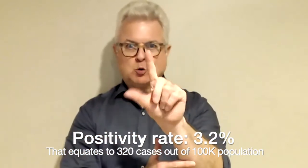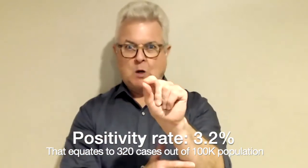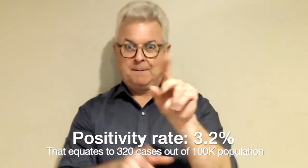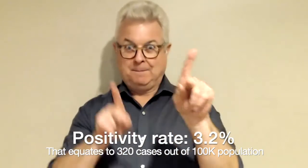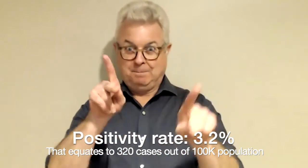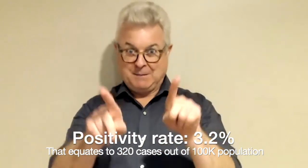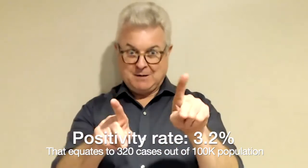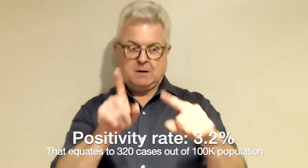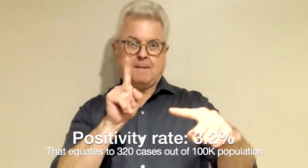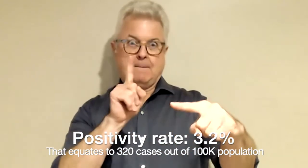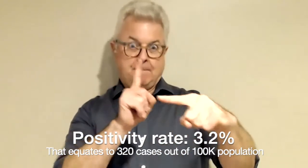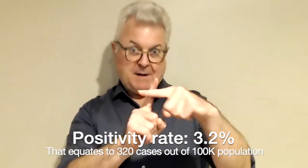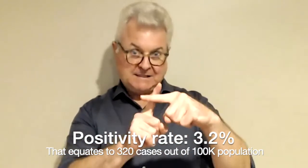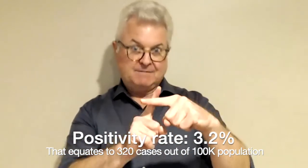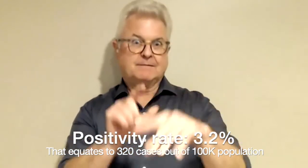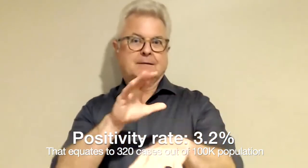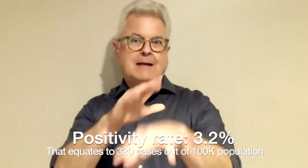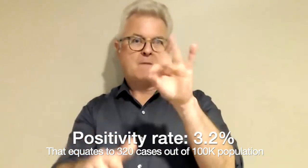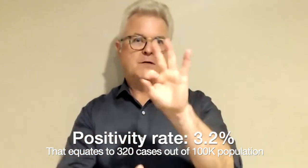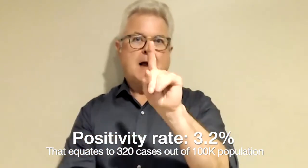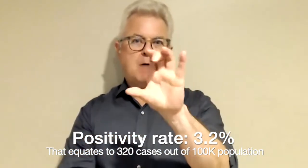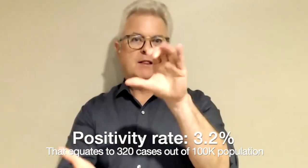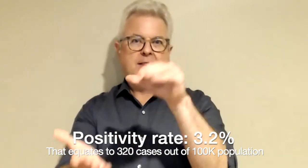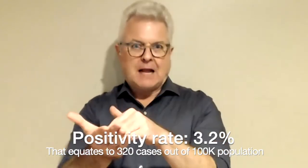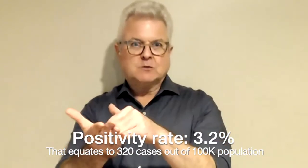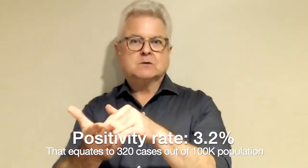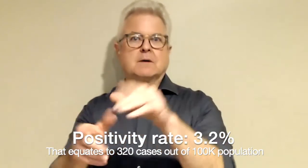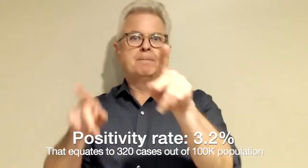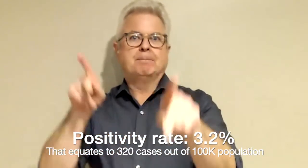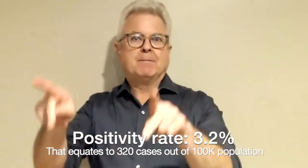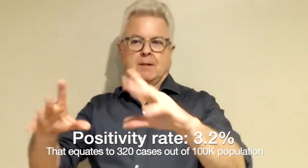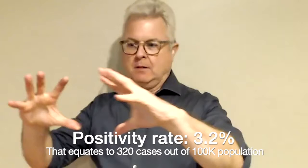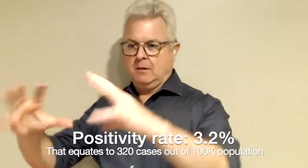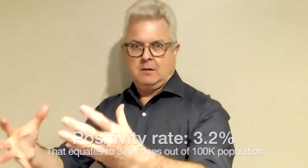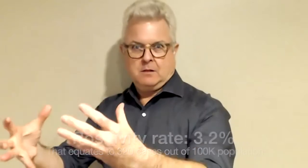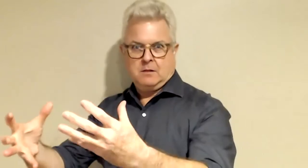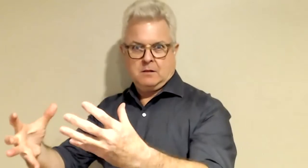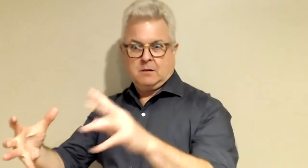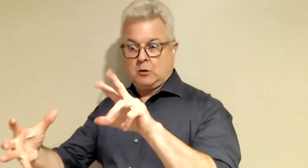to 320 people that are positive out of every 100,000 people.